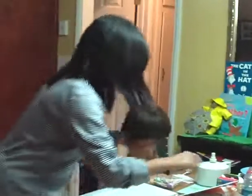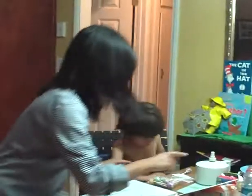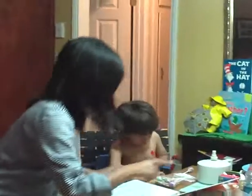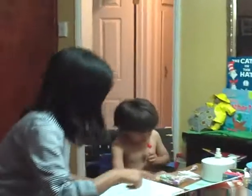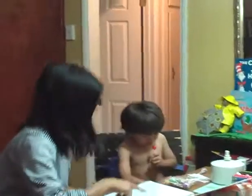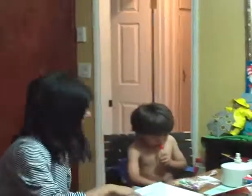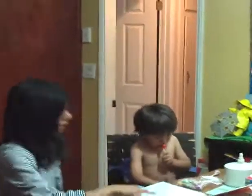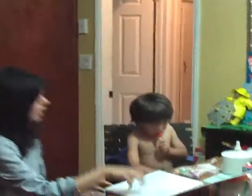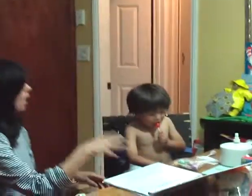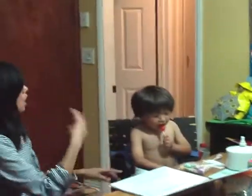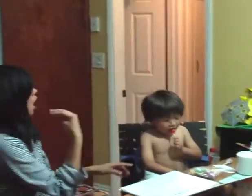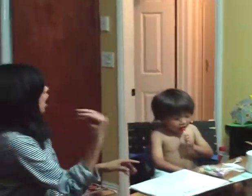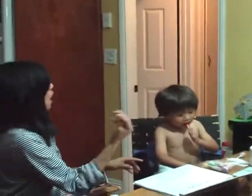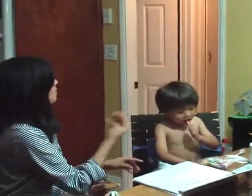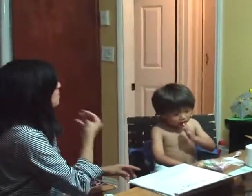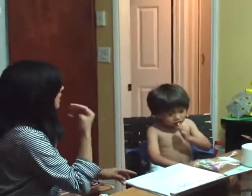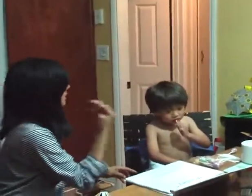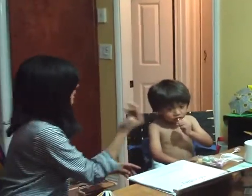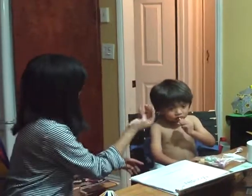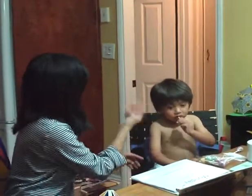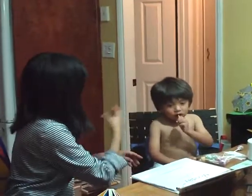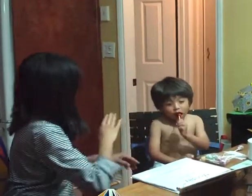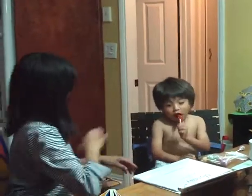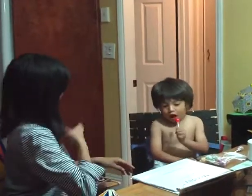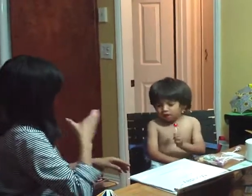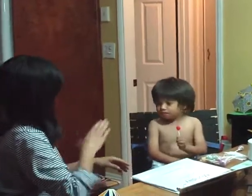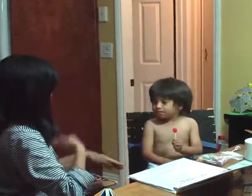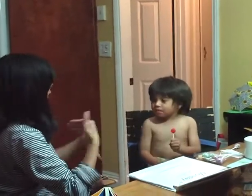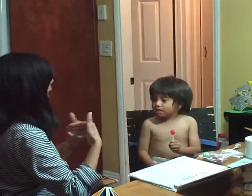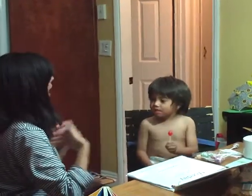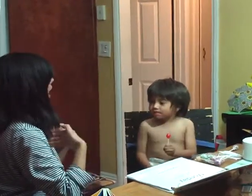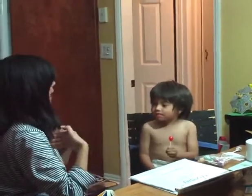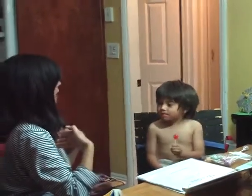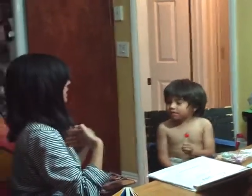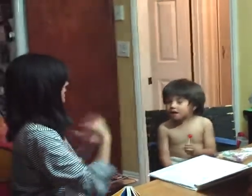three. Okay. Go. On Monday, Christopher has...